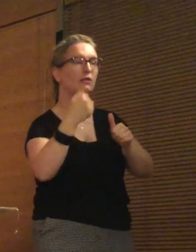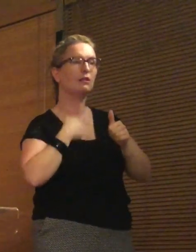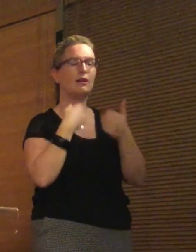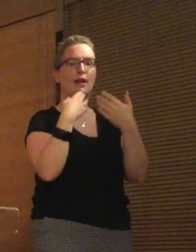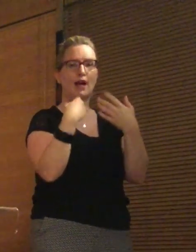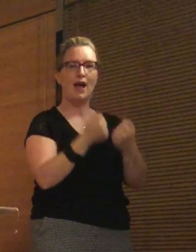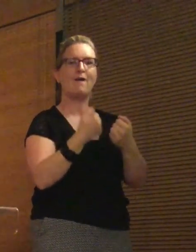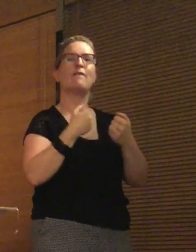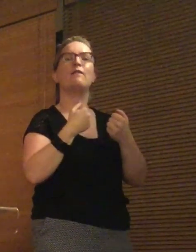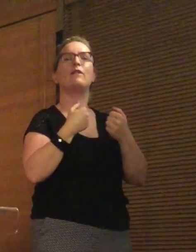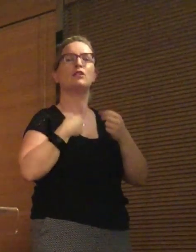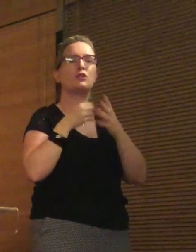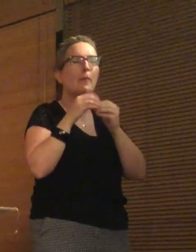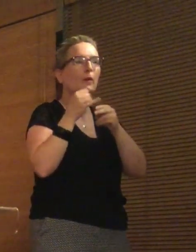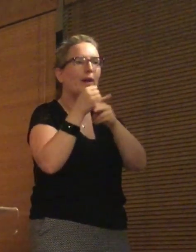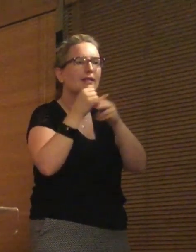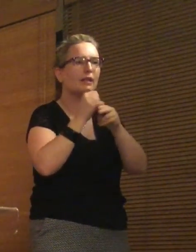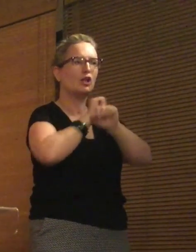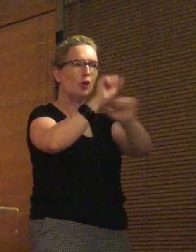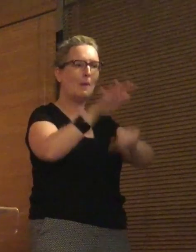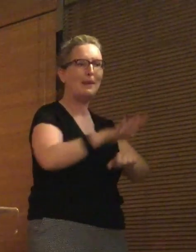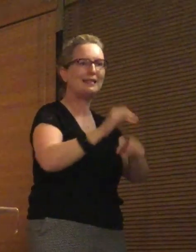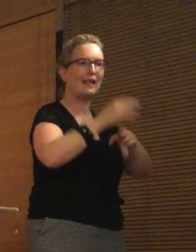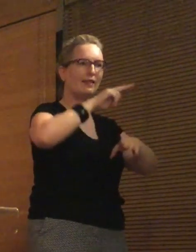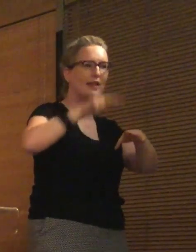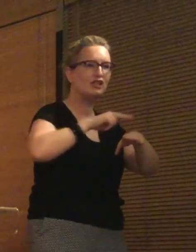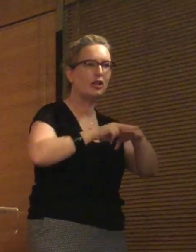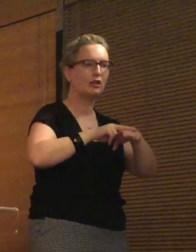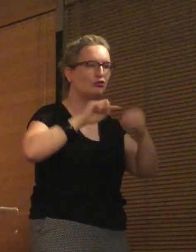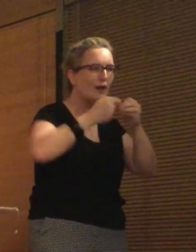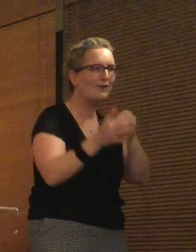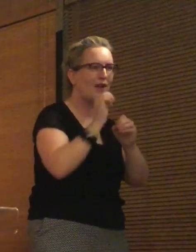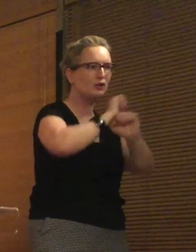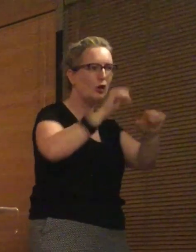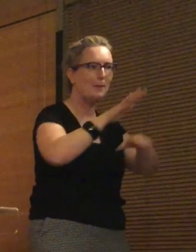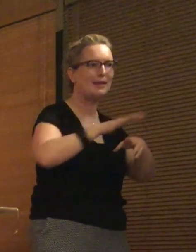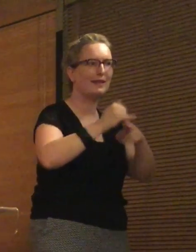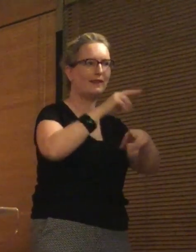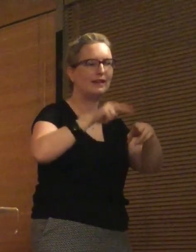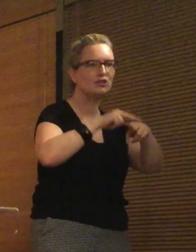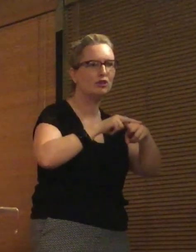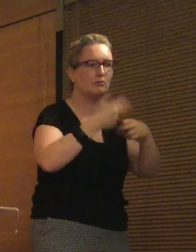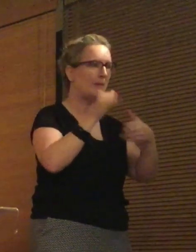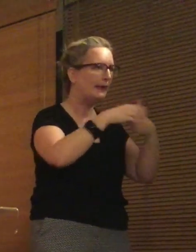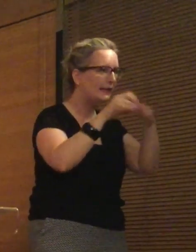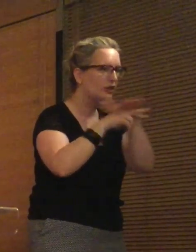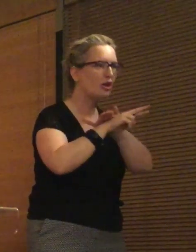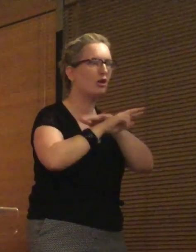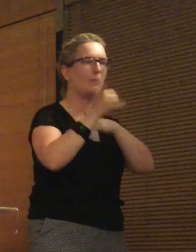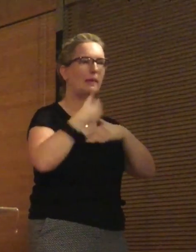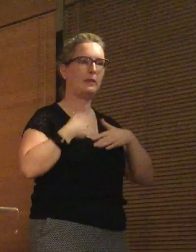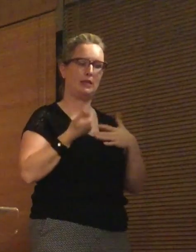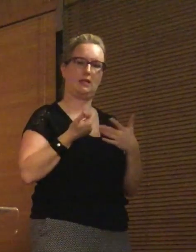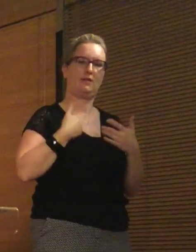niche waiting, your place in the nation. Try and find it. It may be as a leader, it may be as a